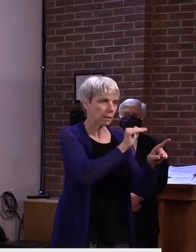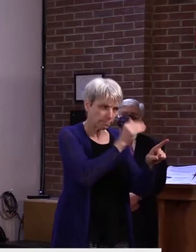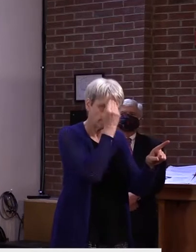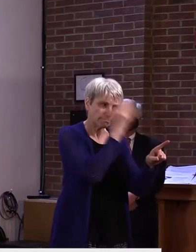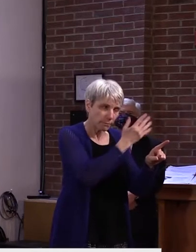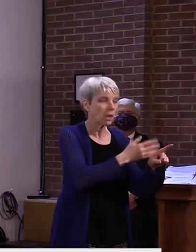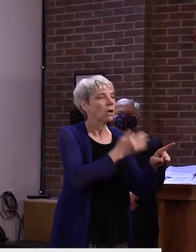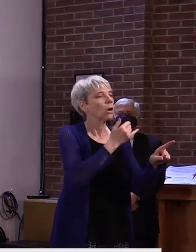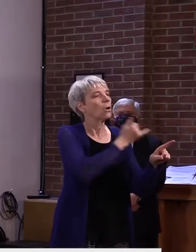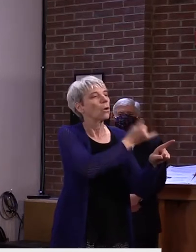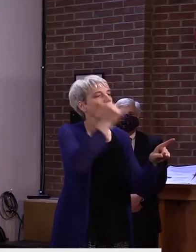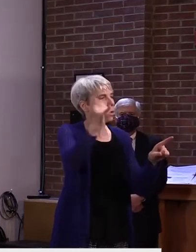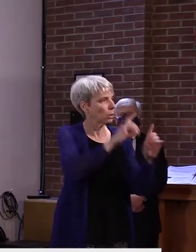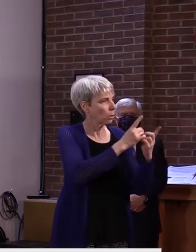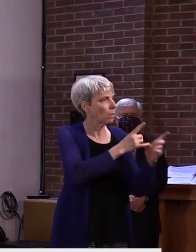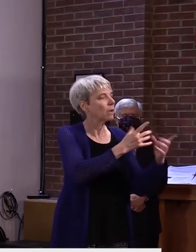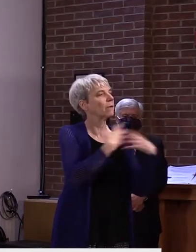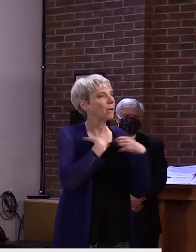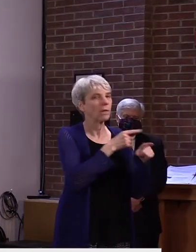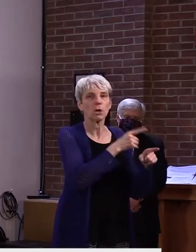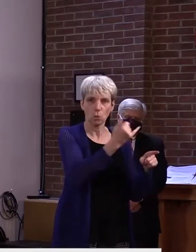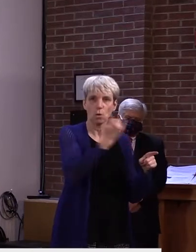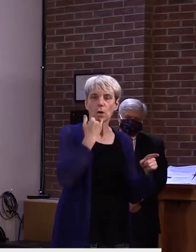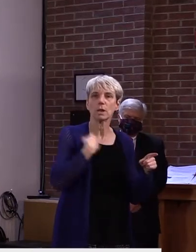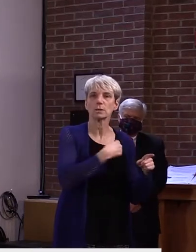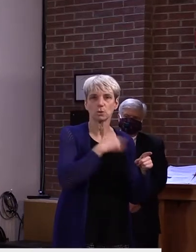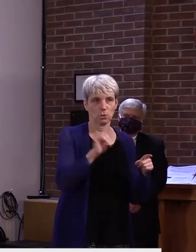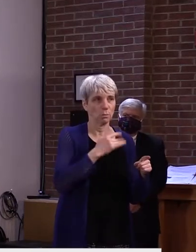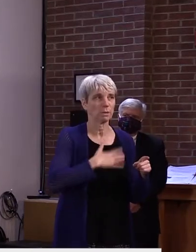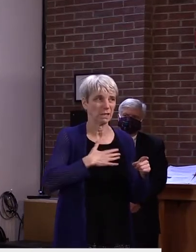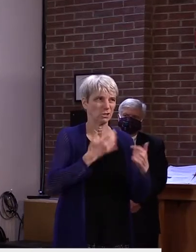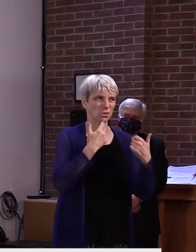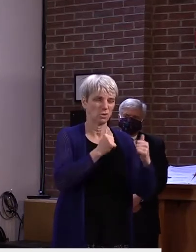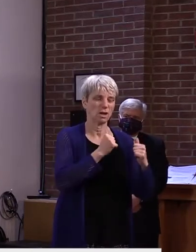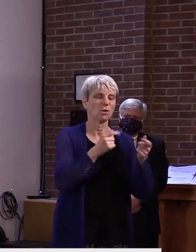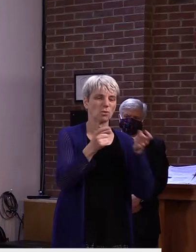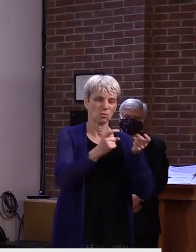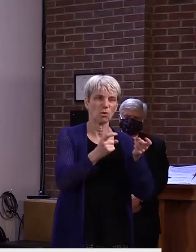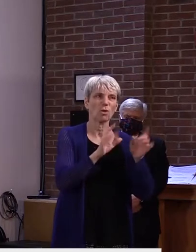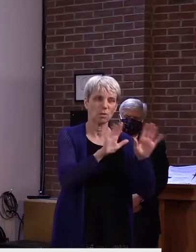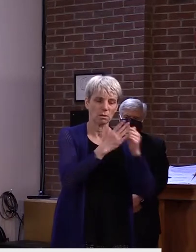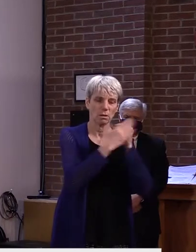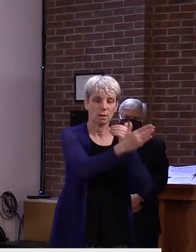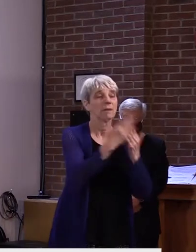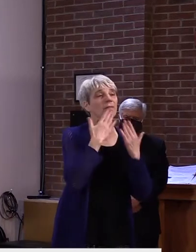and proven work to containing this virus. I'll turn it back to the governor now.